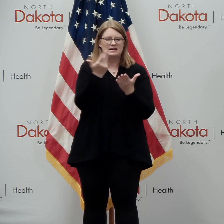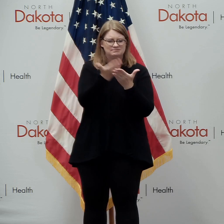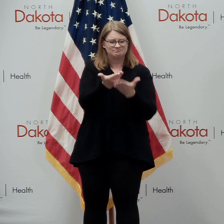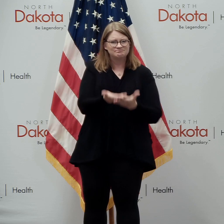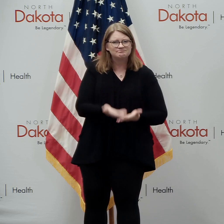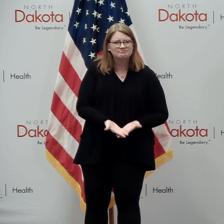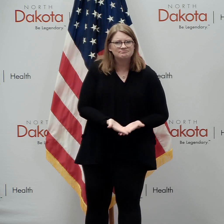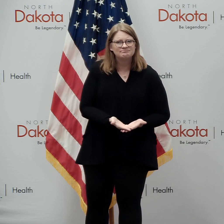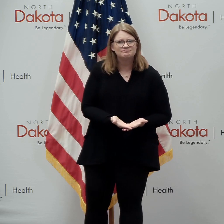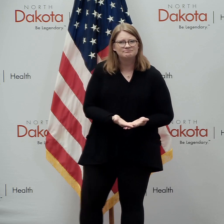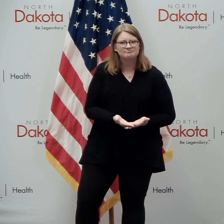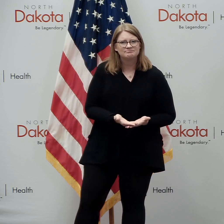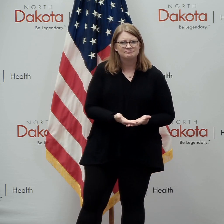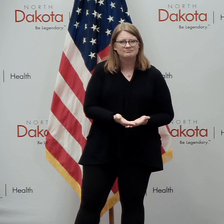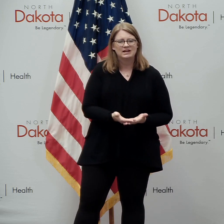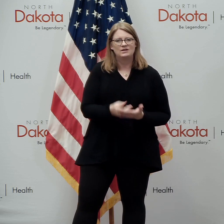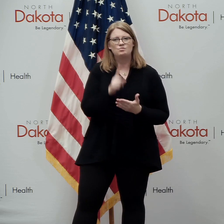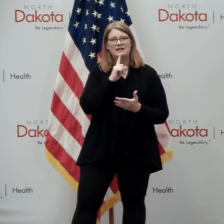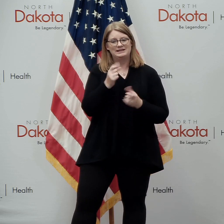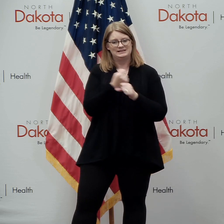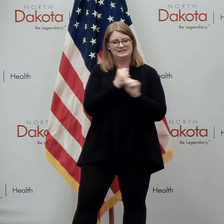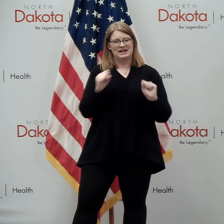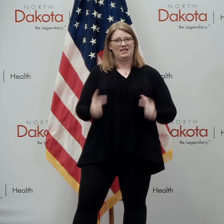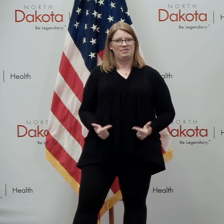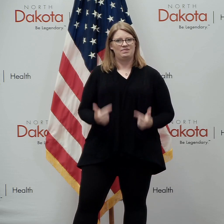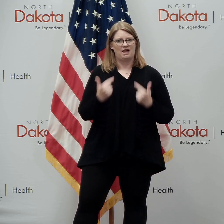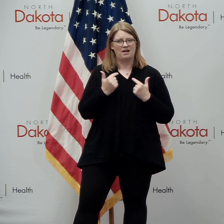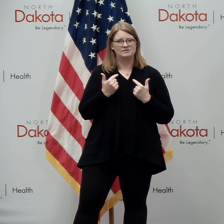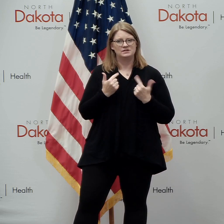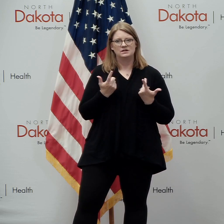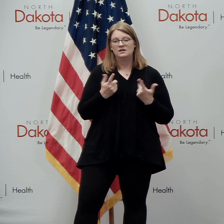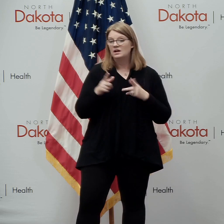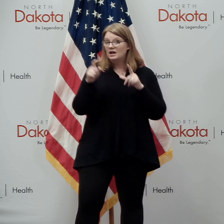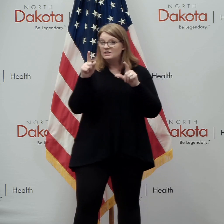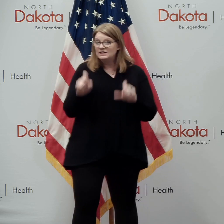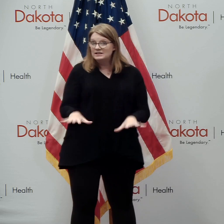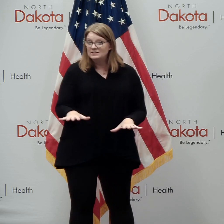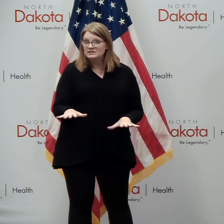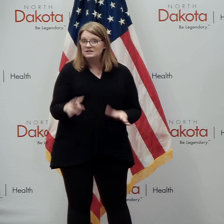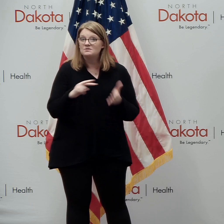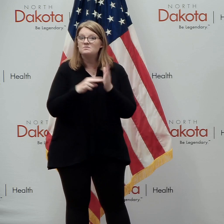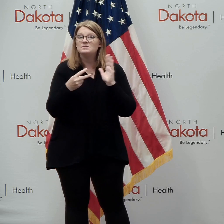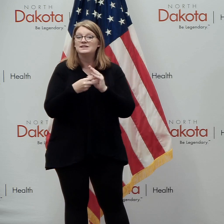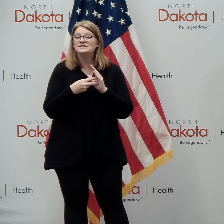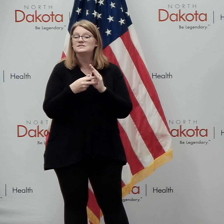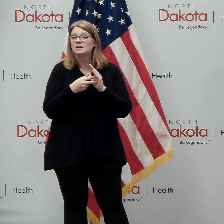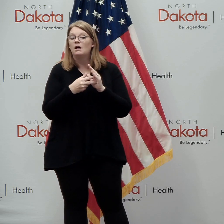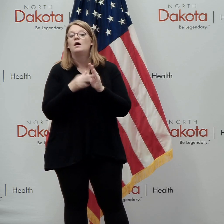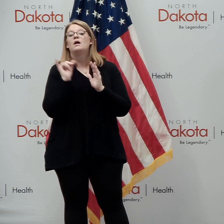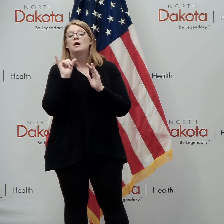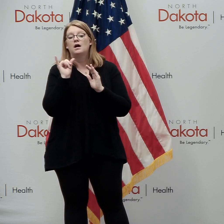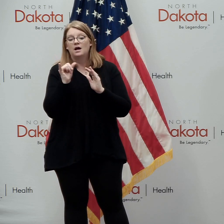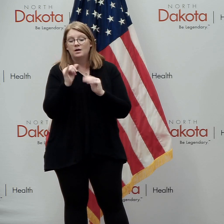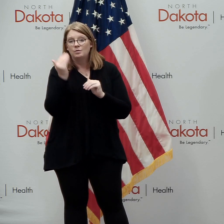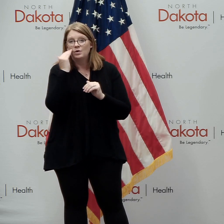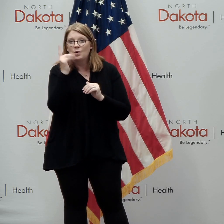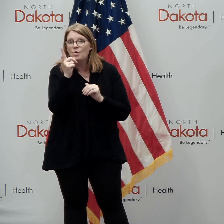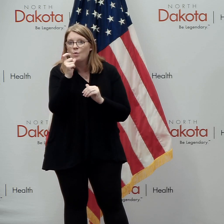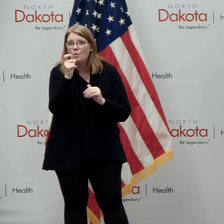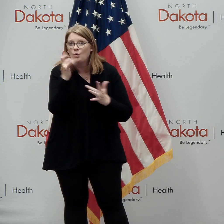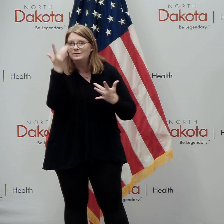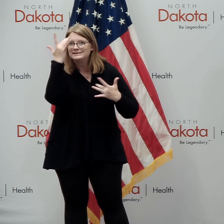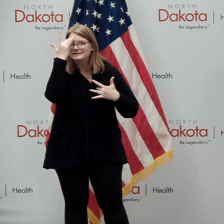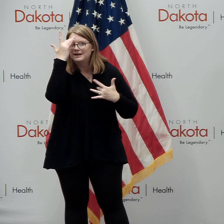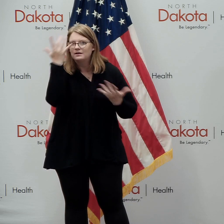number of lives. At the same time, the testing helps us keep our businesses open, because we know who has